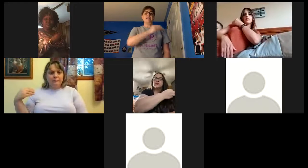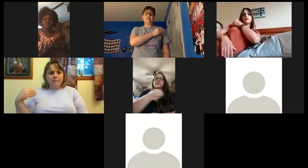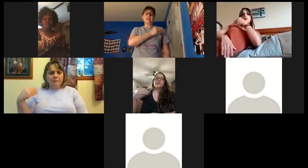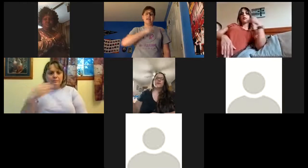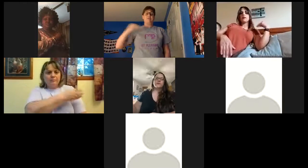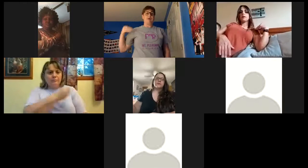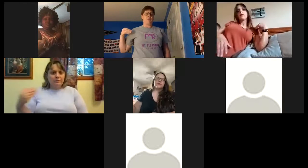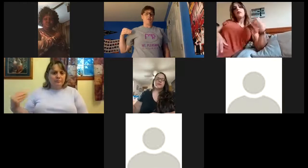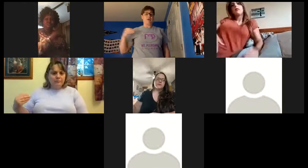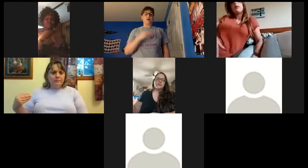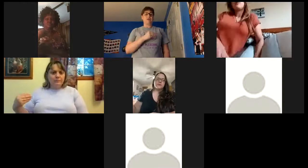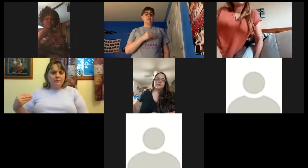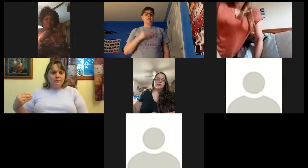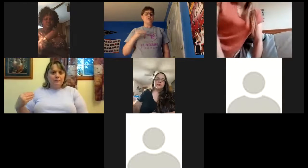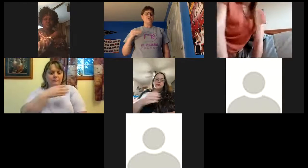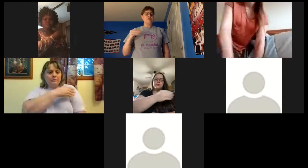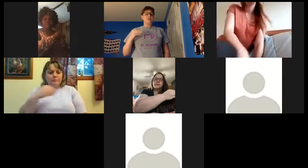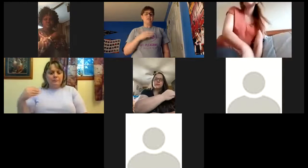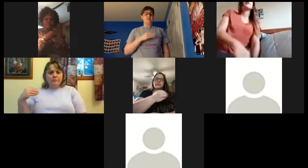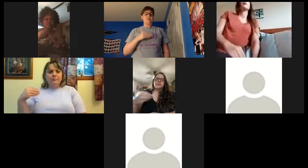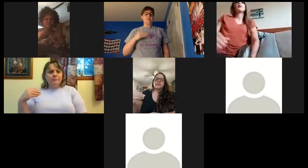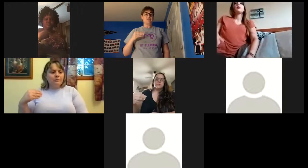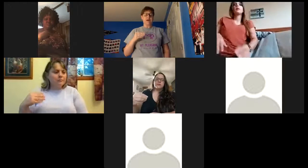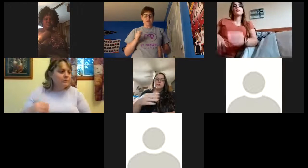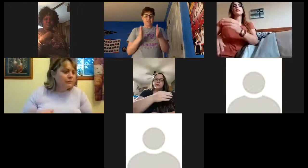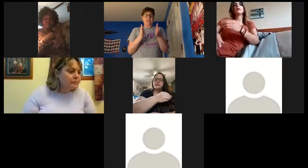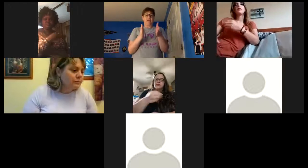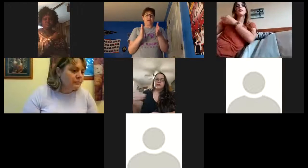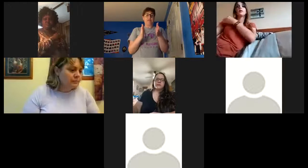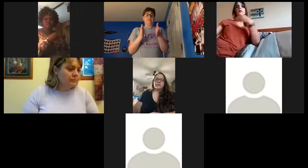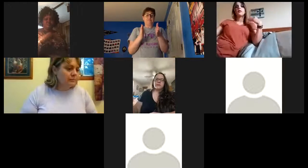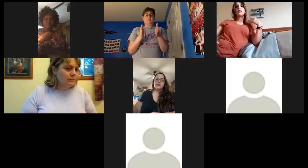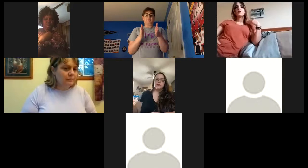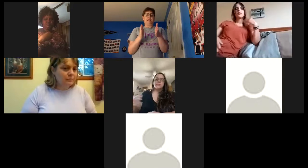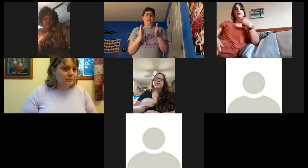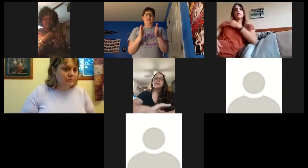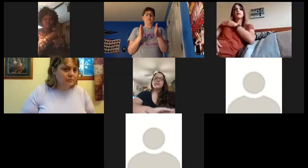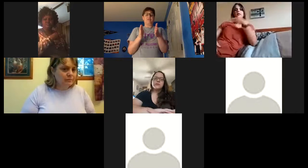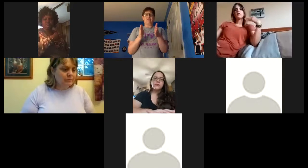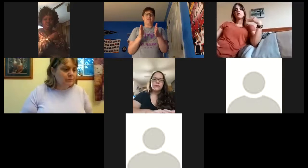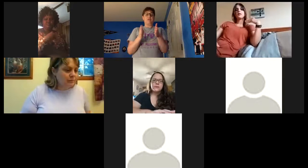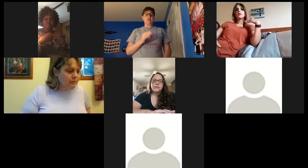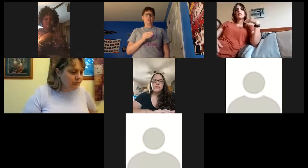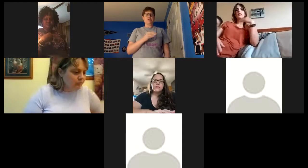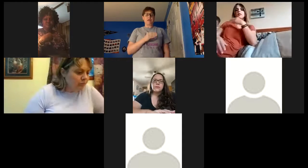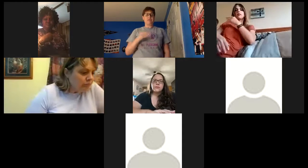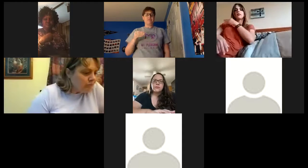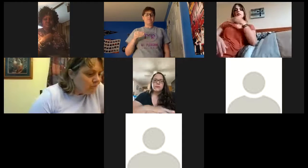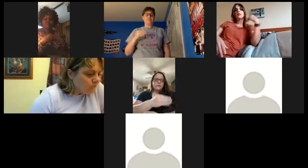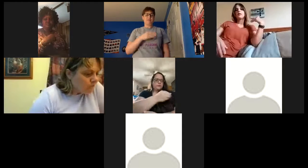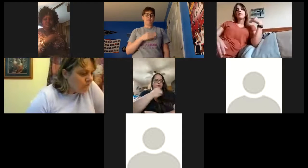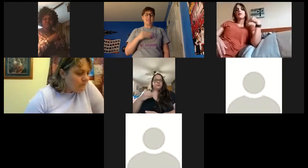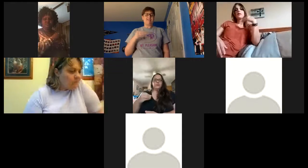And it doesn't have to be all the way across. Just, just a little spot, just like about how many inches is that? 4 inches